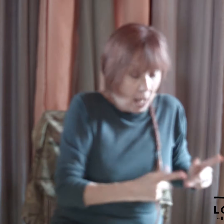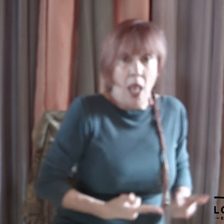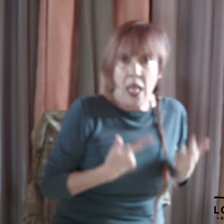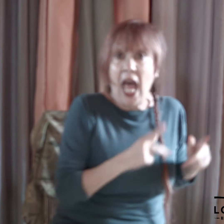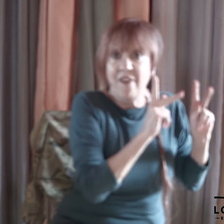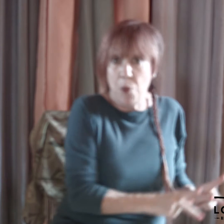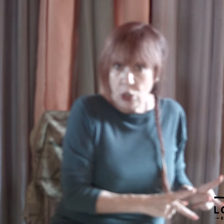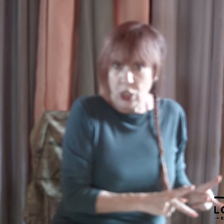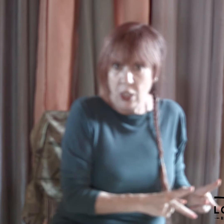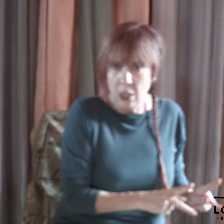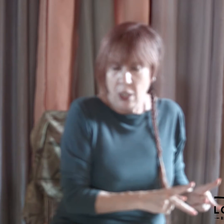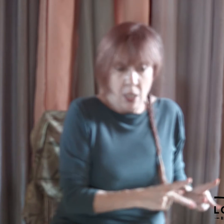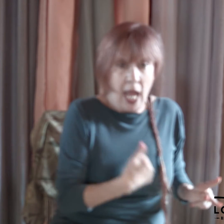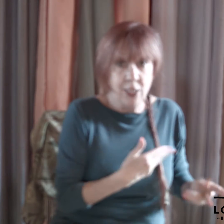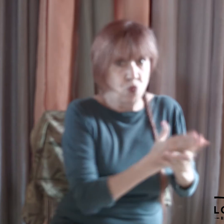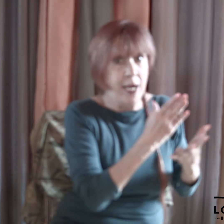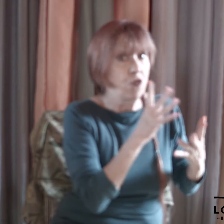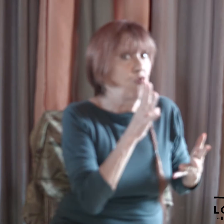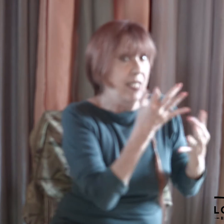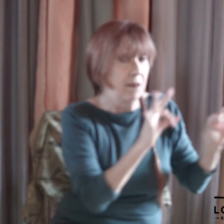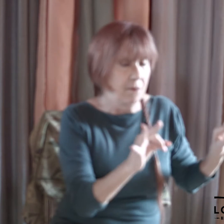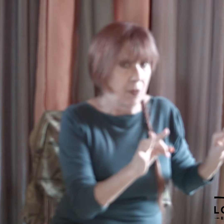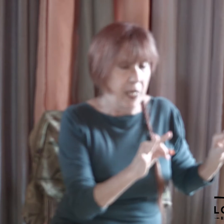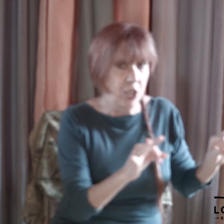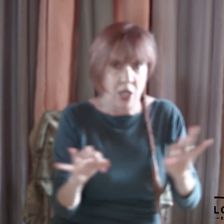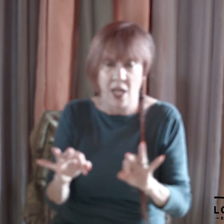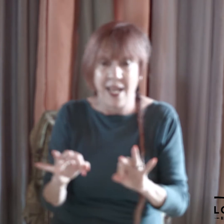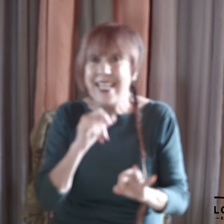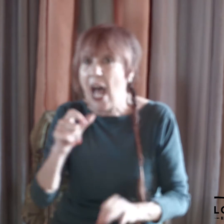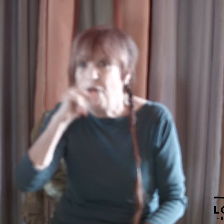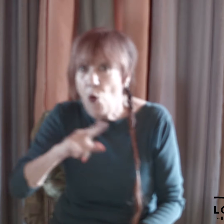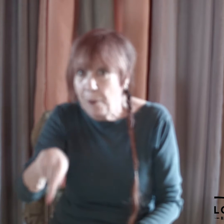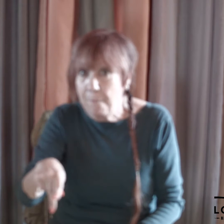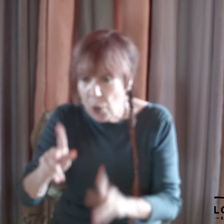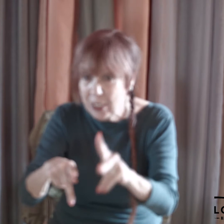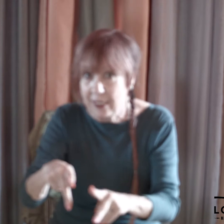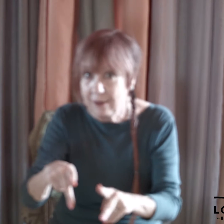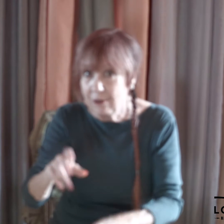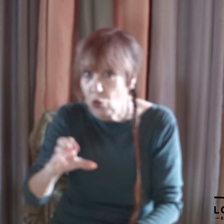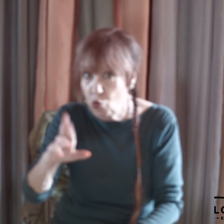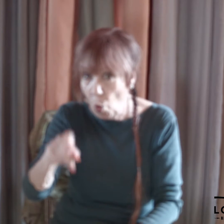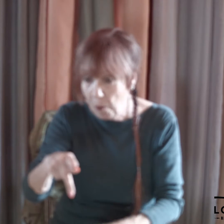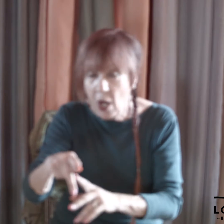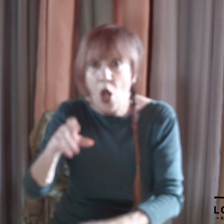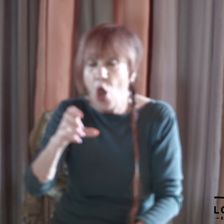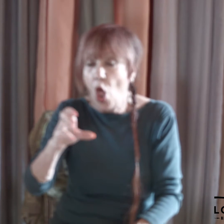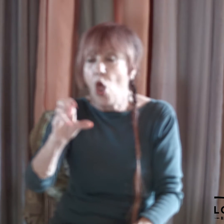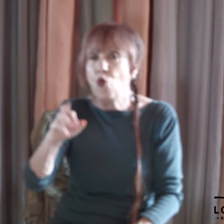a phony person like a corporation. And of course, the reason it's called a corporation, which, as you know, comes from the same root as the